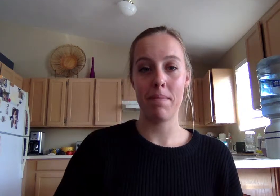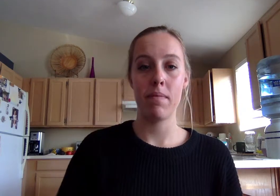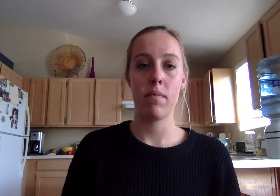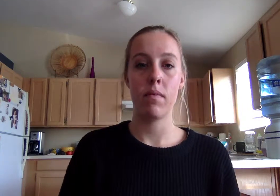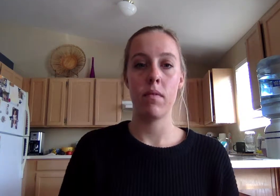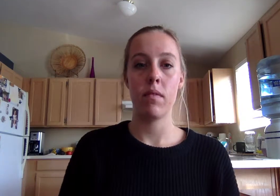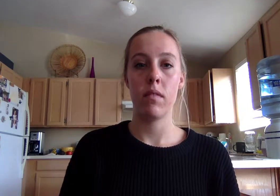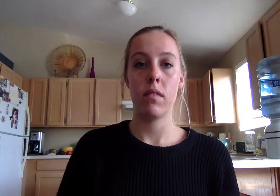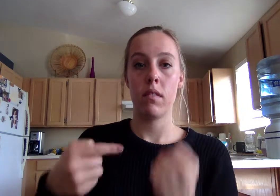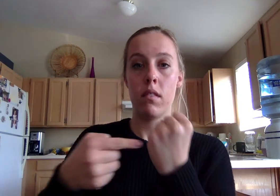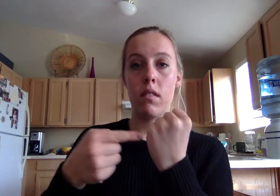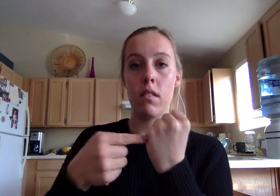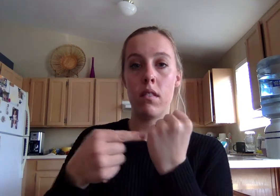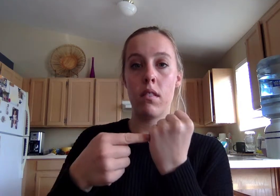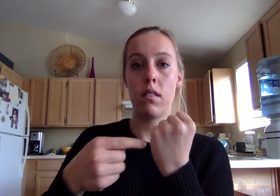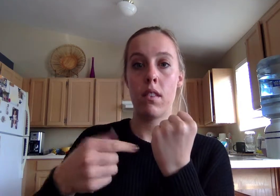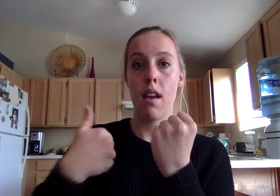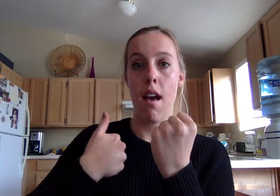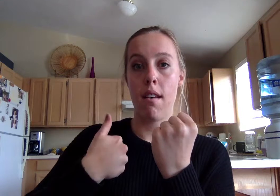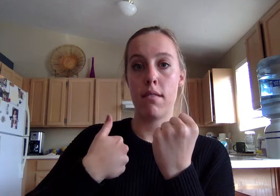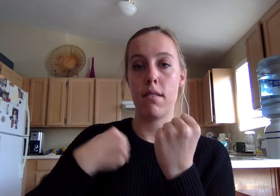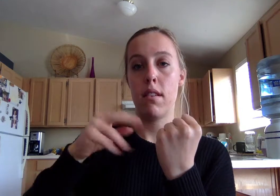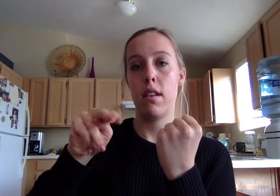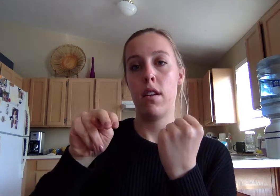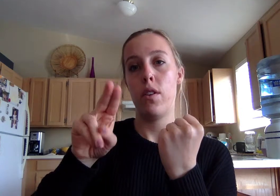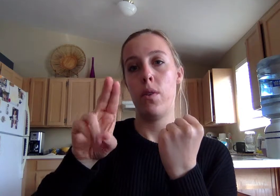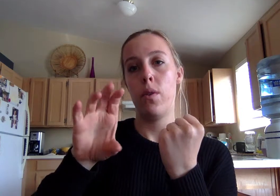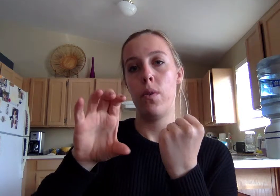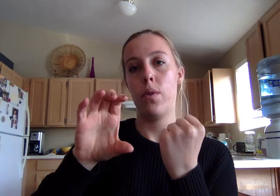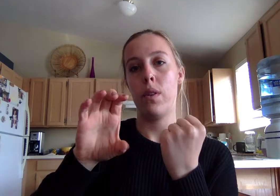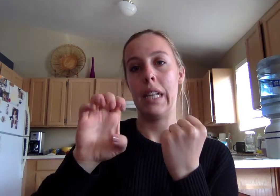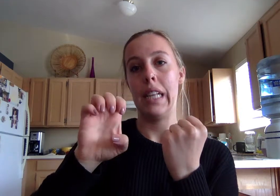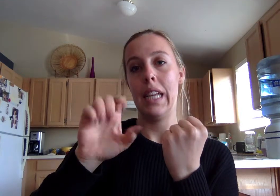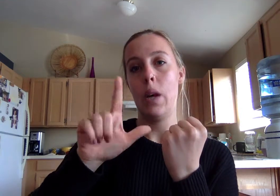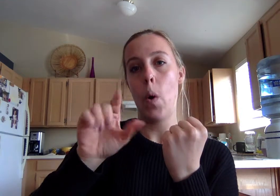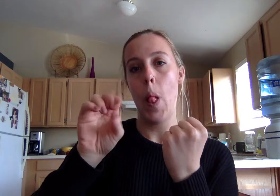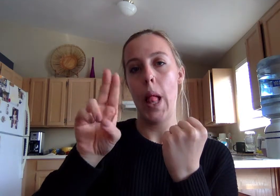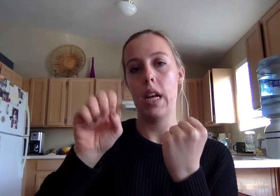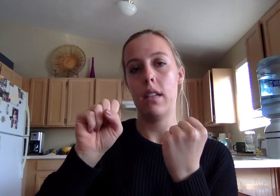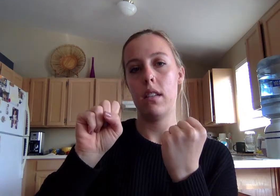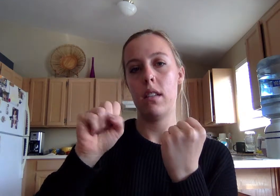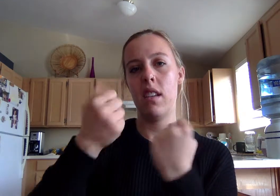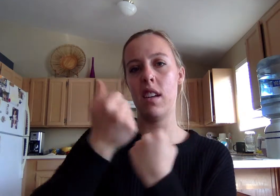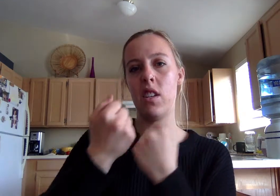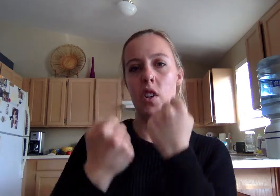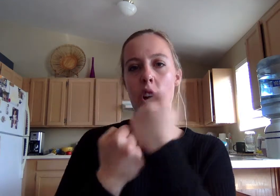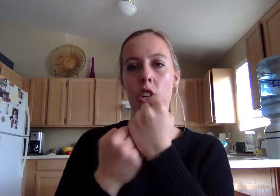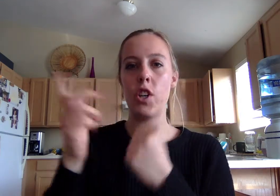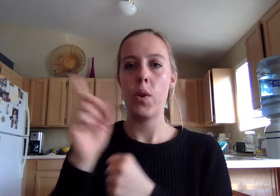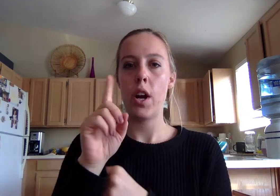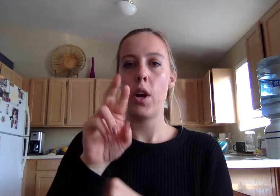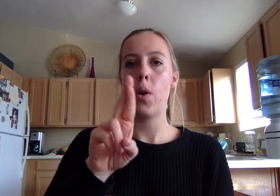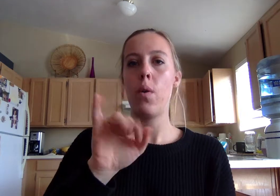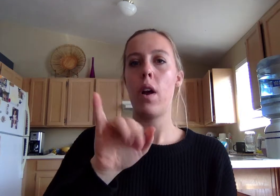The nucleus also contains a nucleolus, which is a structure where ribosomes are made.